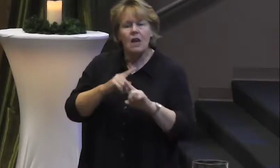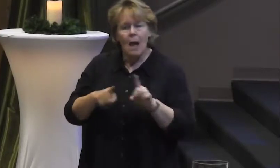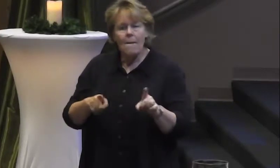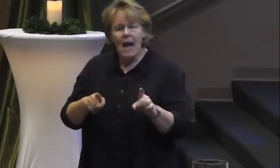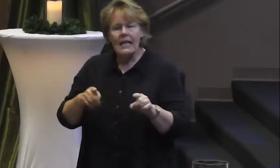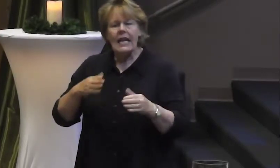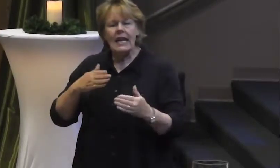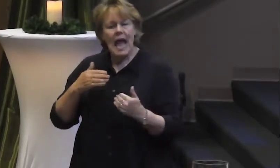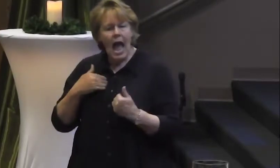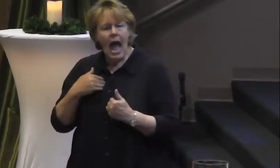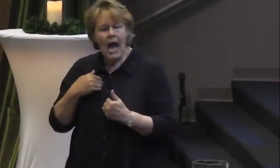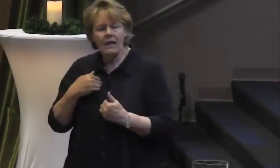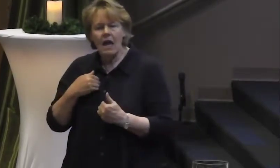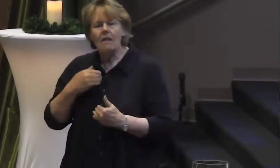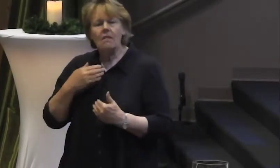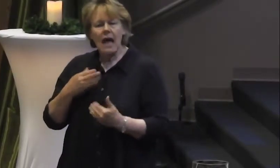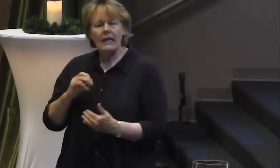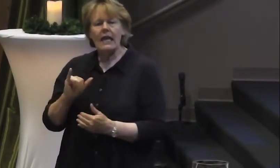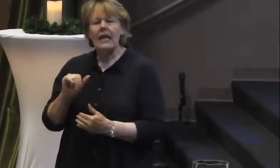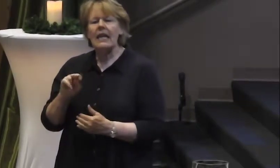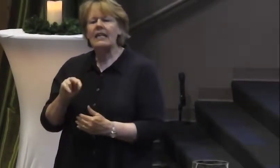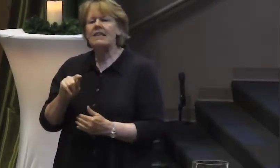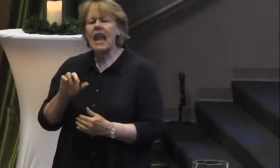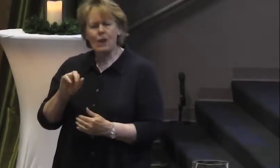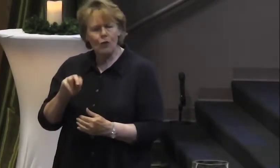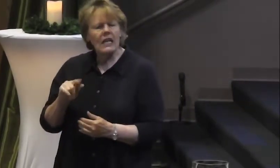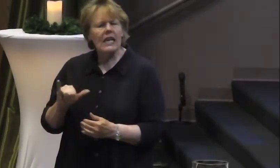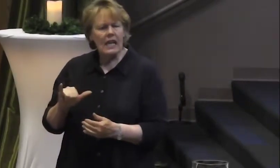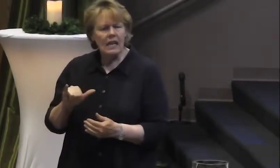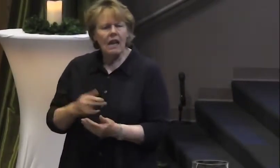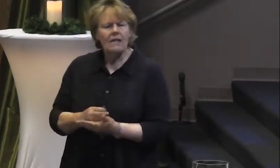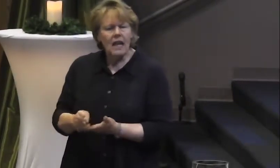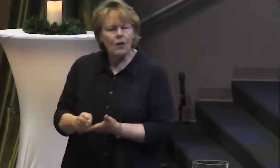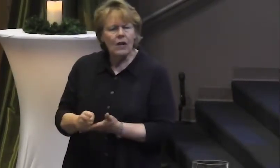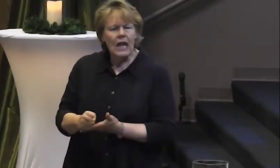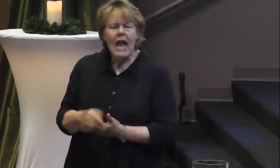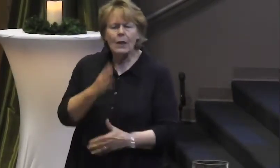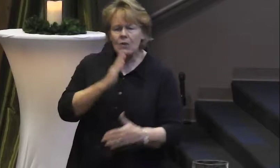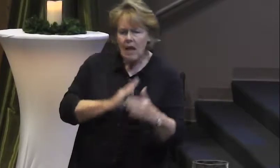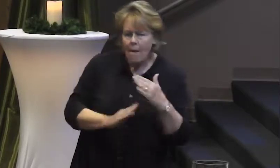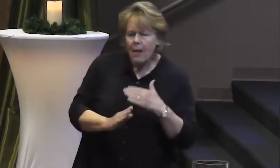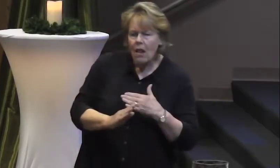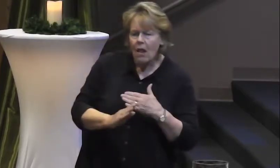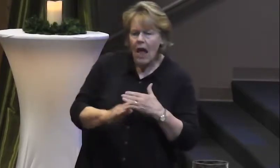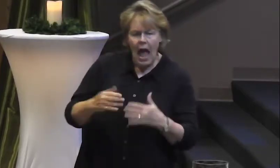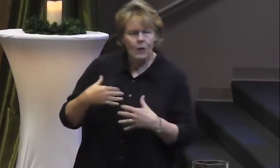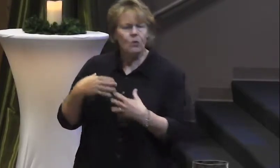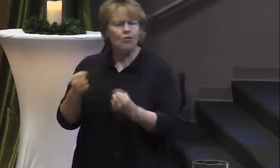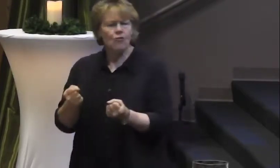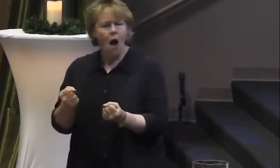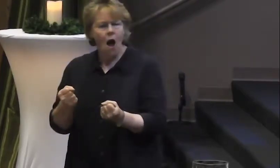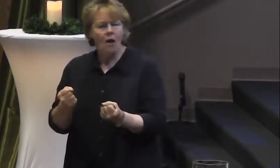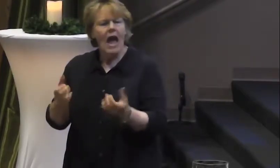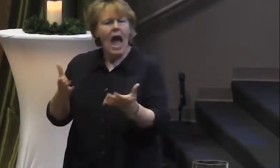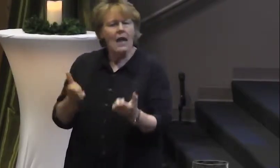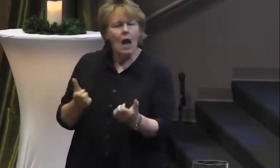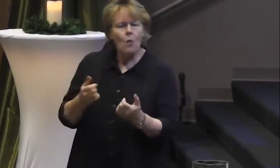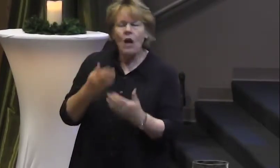with a kind of humility as well as boldness. And so we want to thank God for him and ask that God be